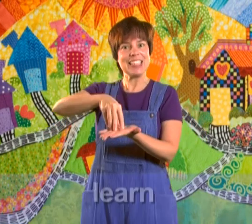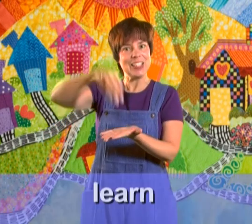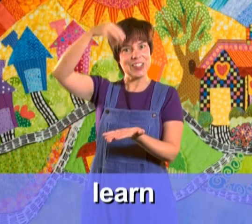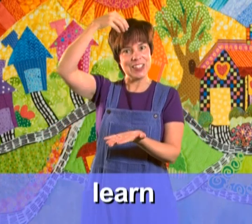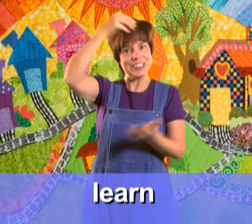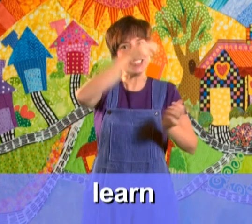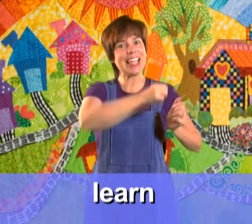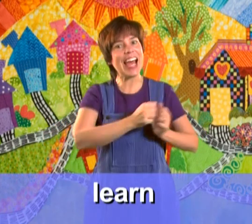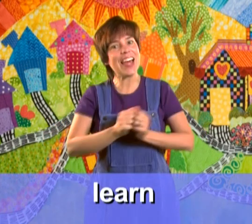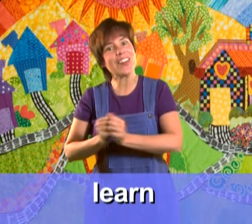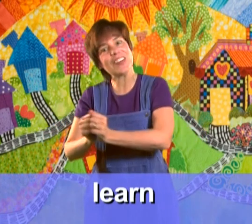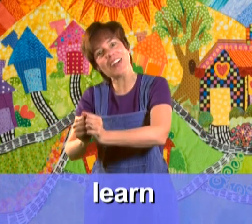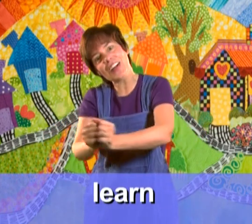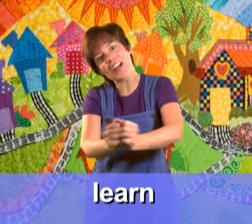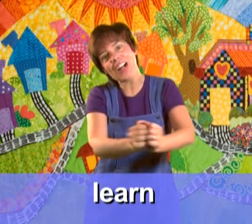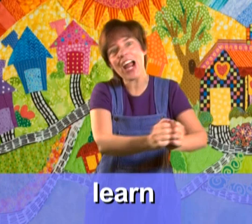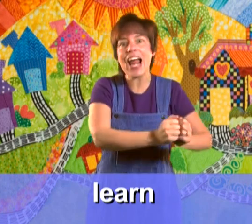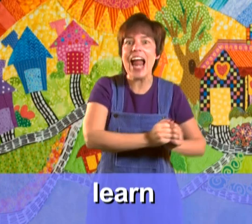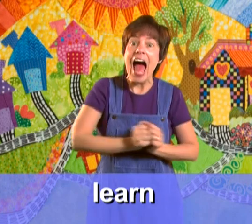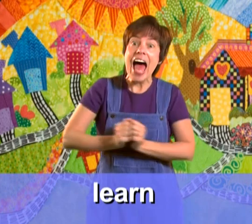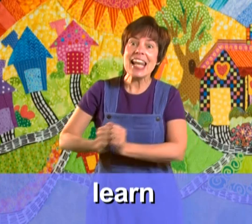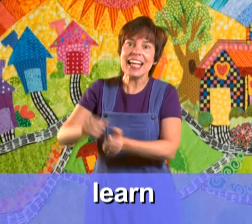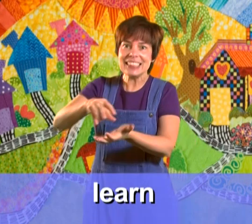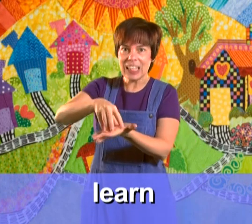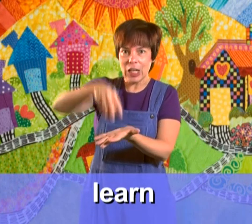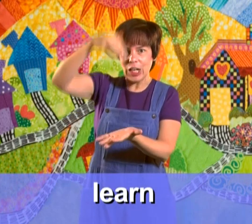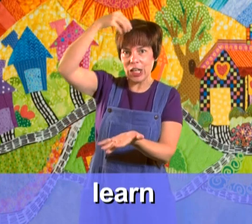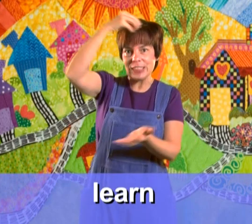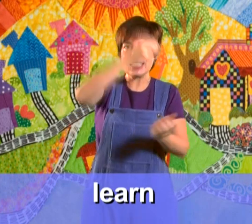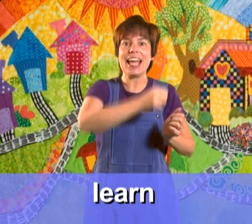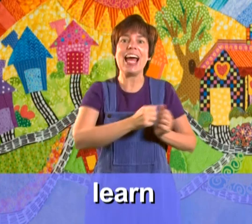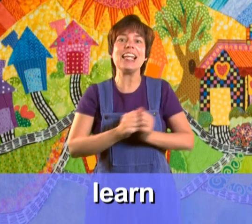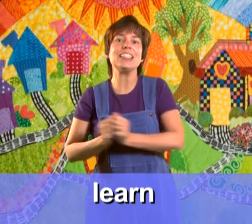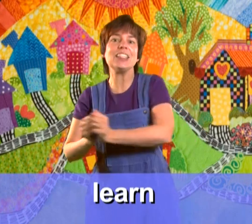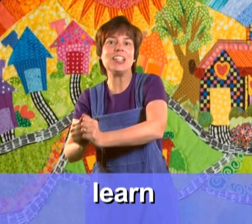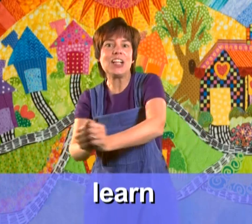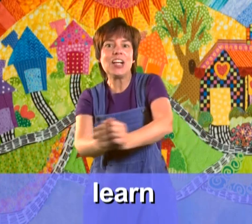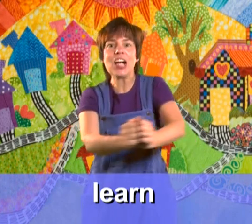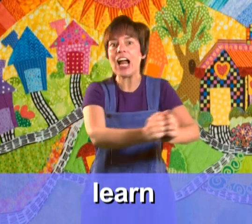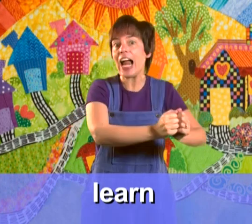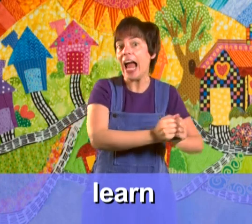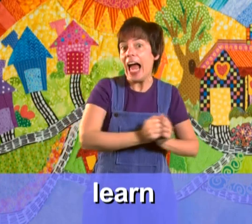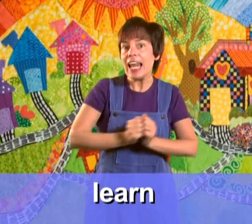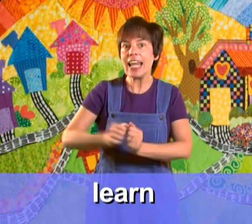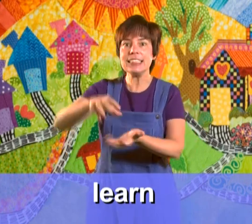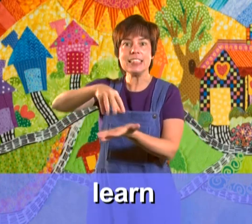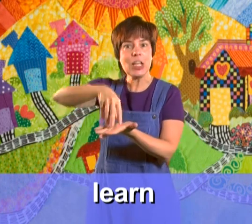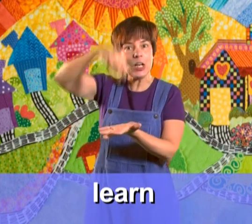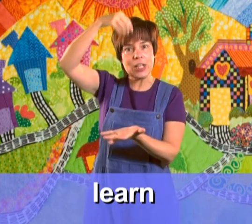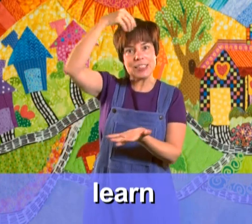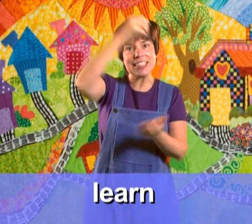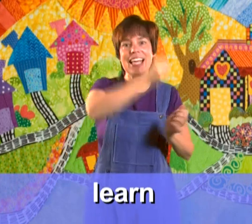Let's learn together. Let's learn together. Let's learn